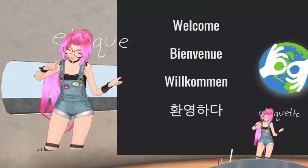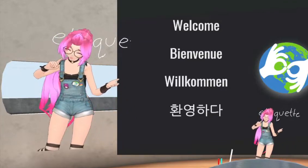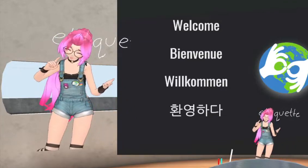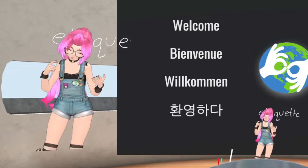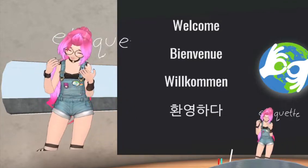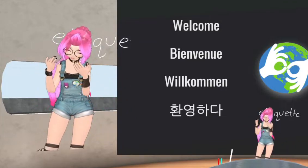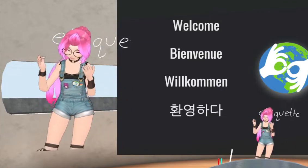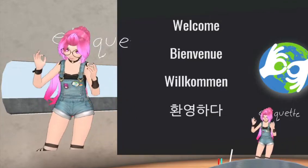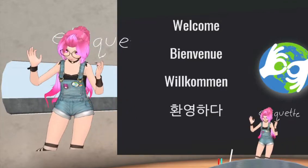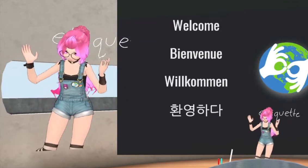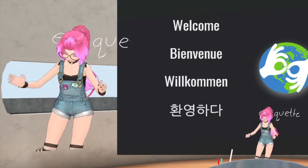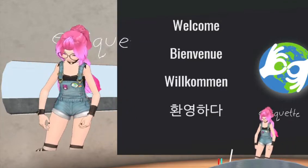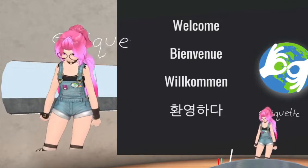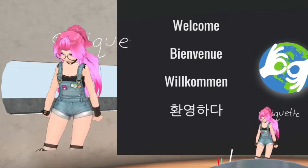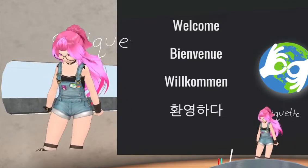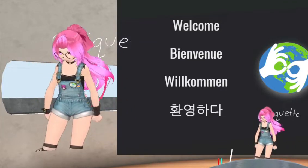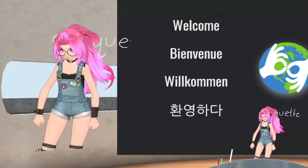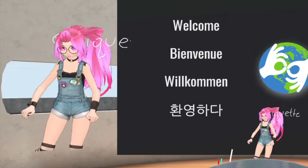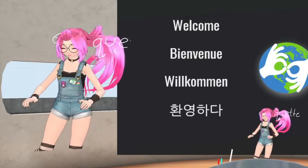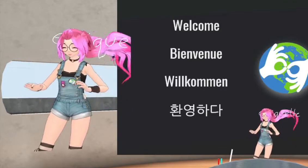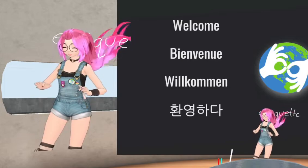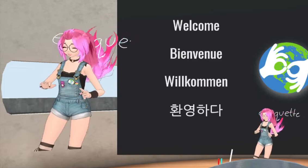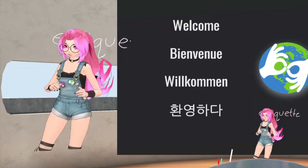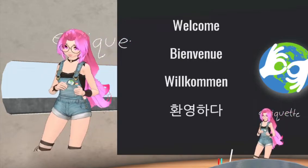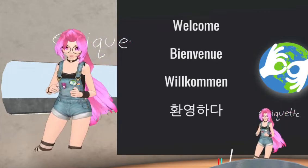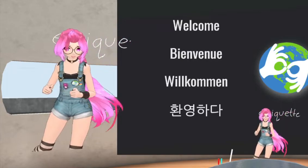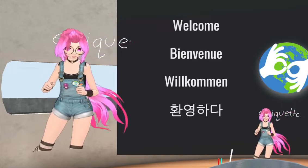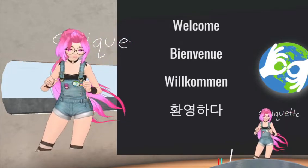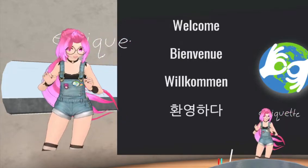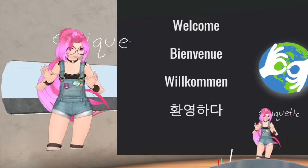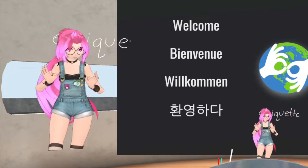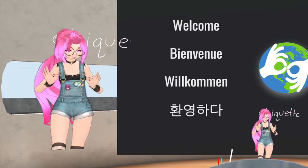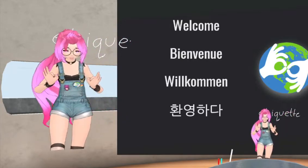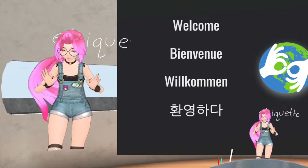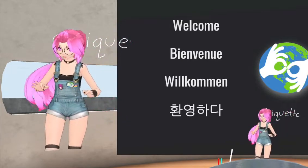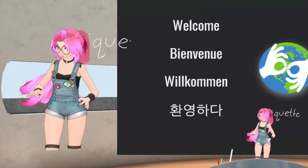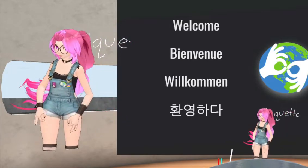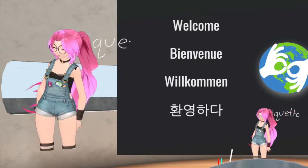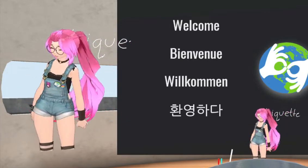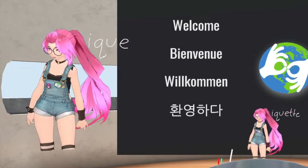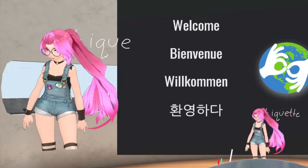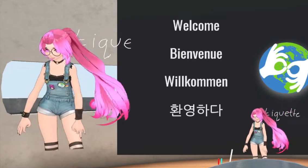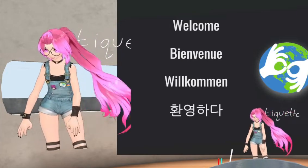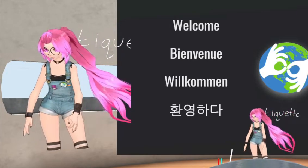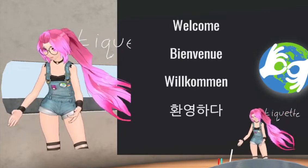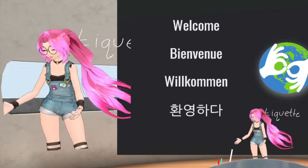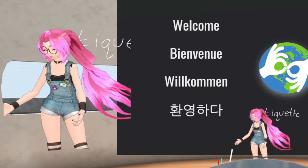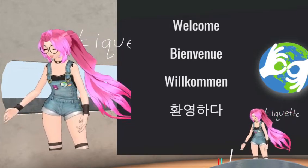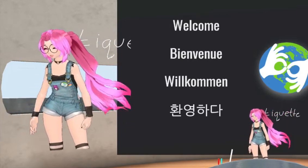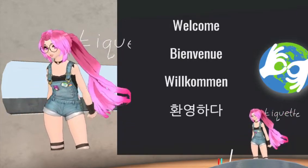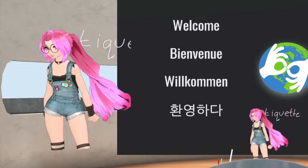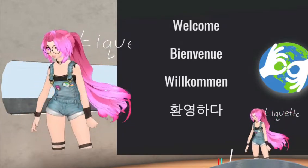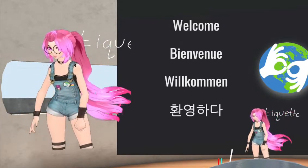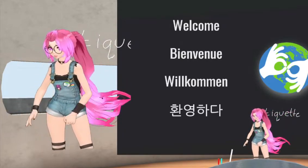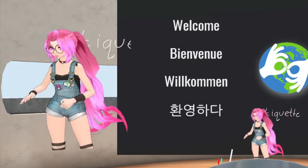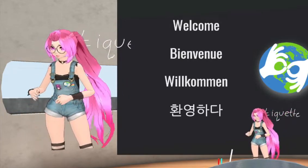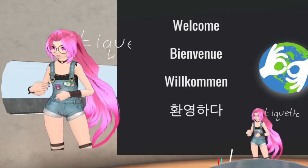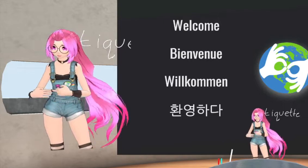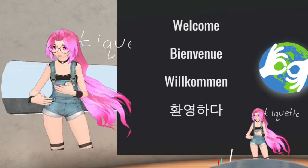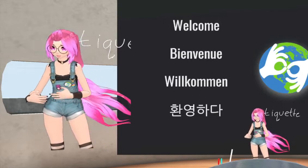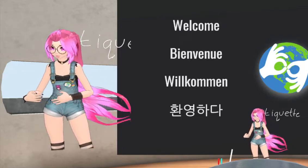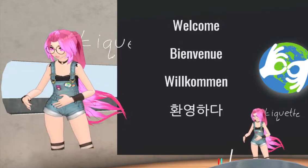sorry. Or same with, I really hope you get better. I really hope. I will hope that the doctors find you a